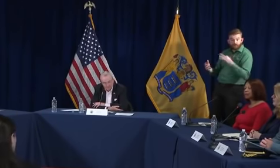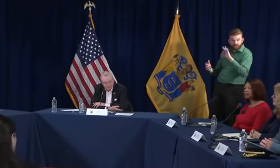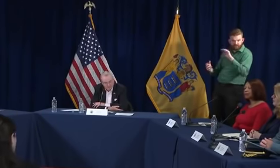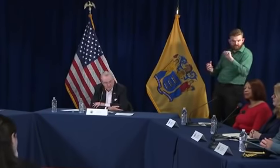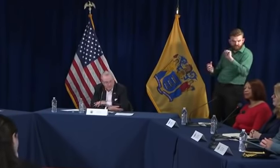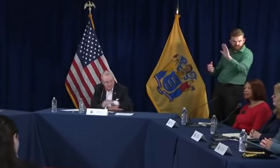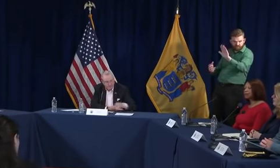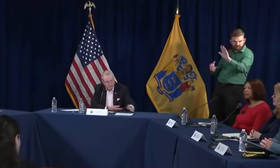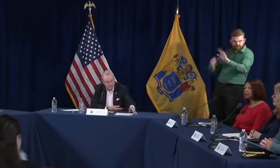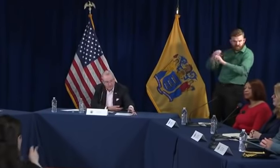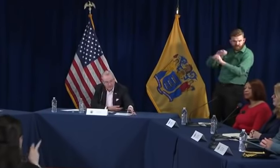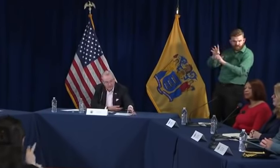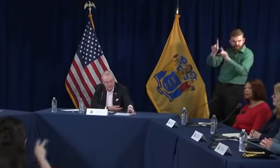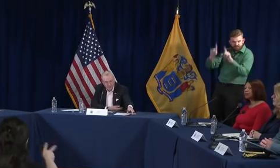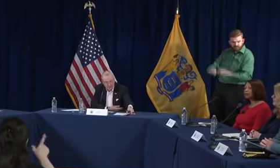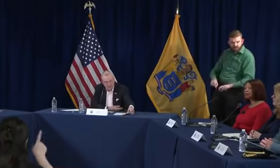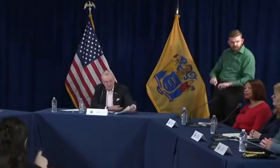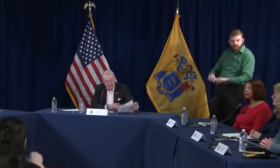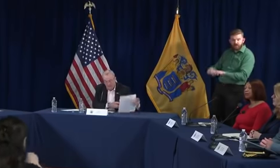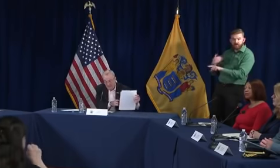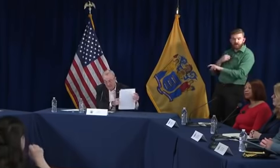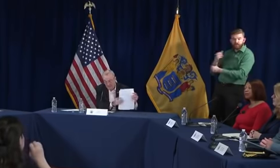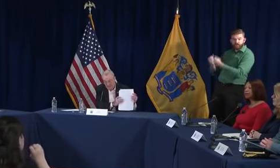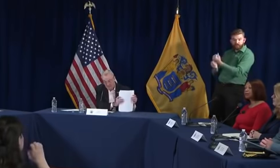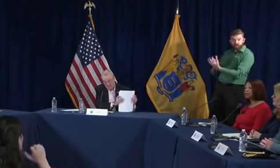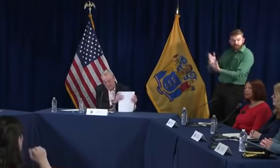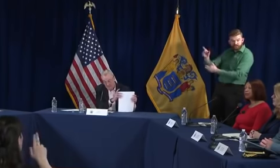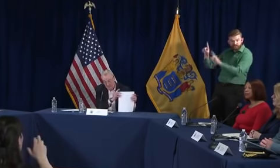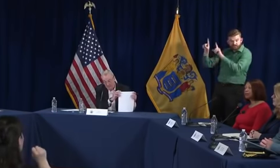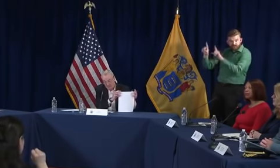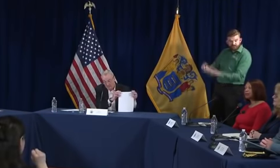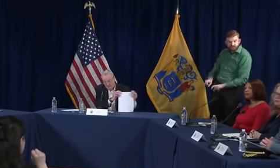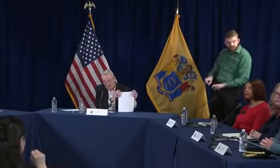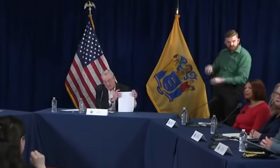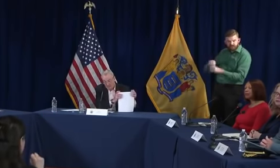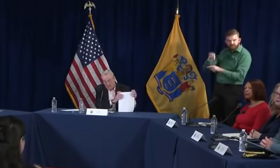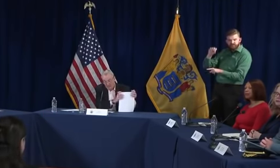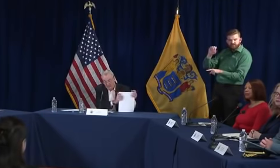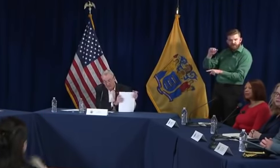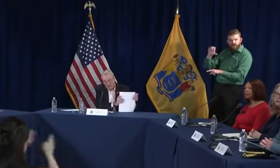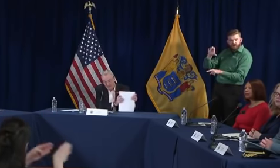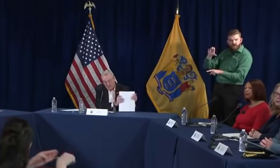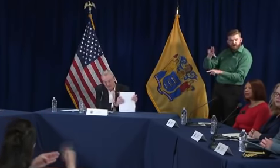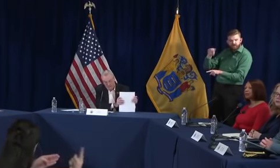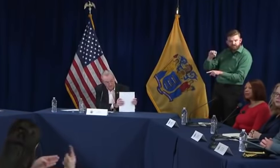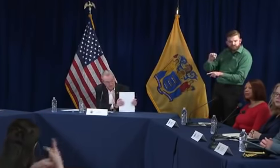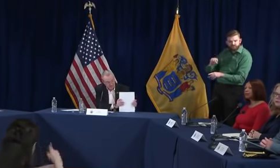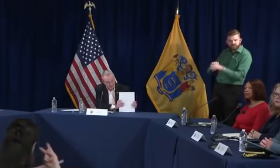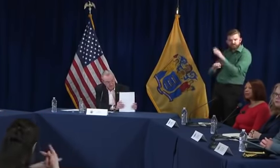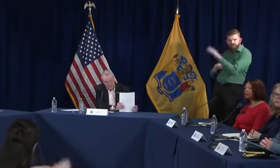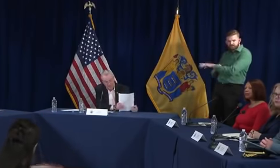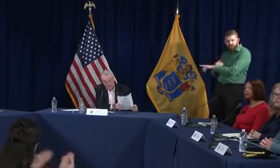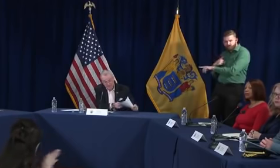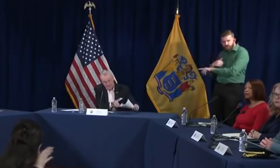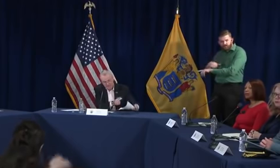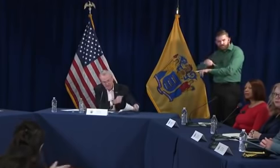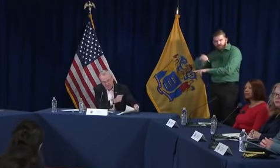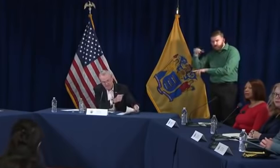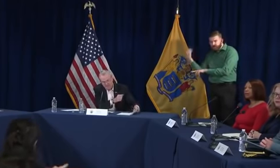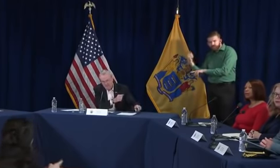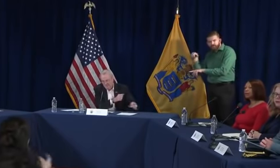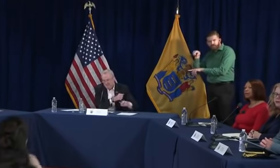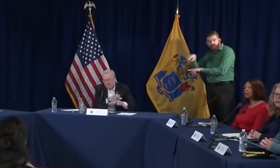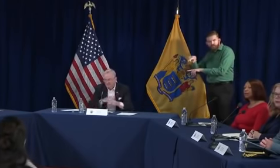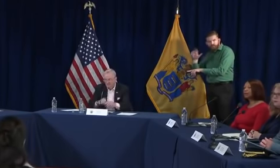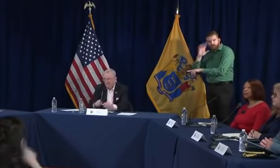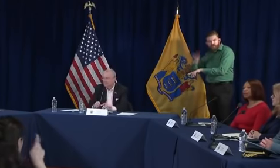another drive-through test in Secaucus. Somebody else is opening one. Is anybody keeping track of this? Do they have to get